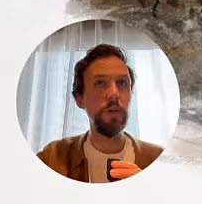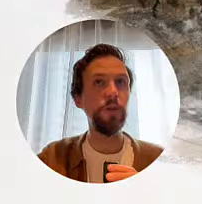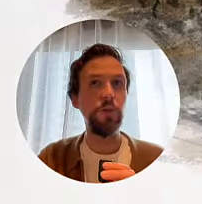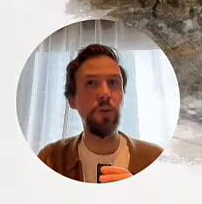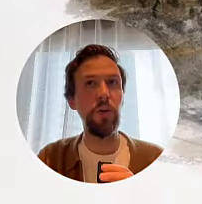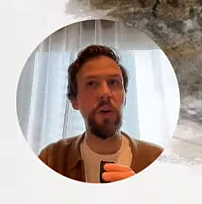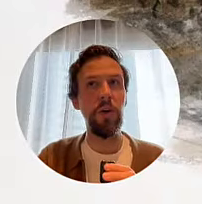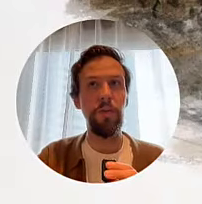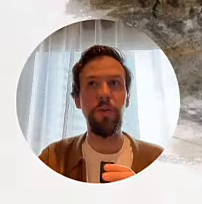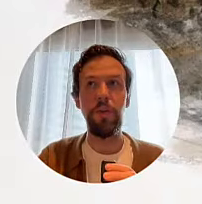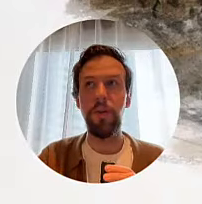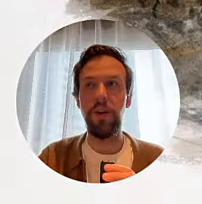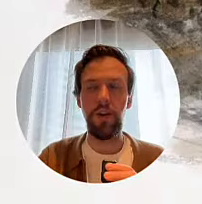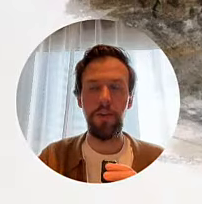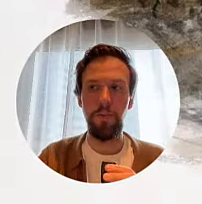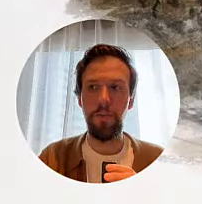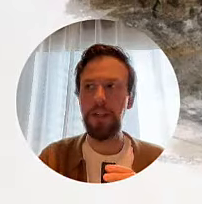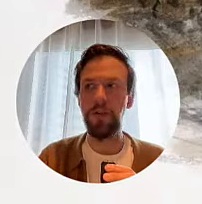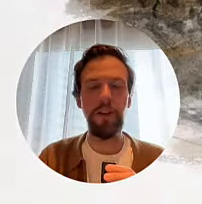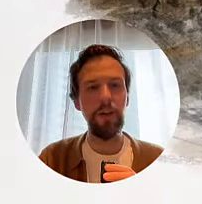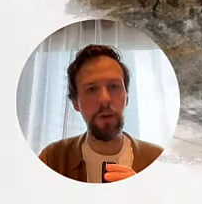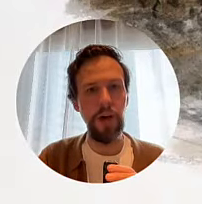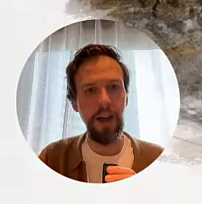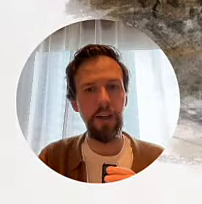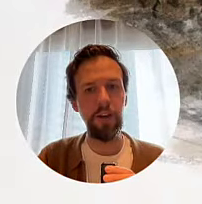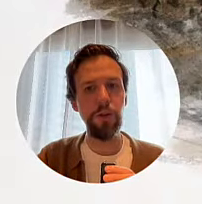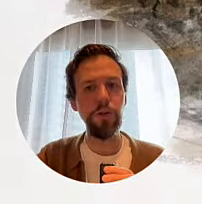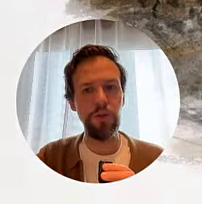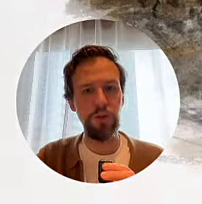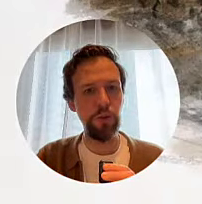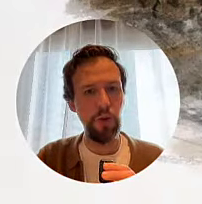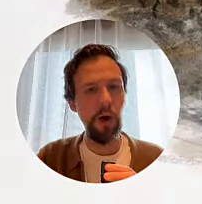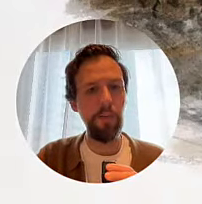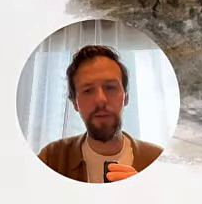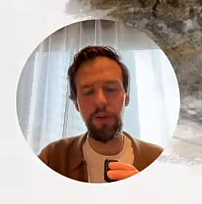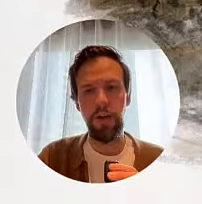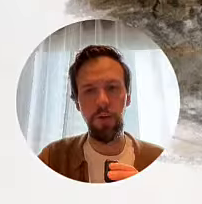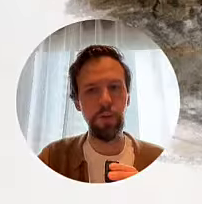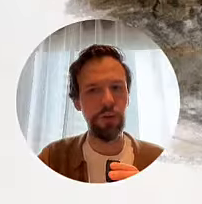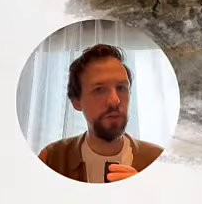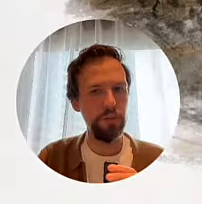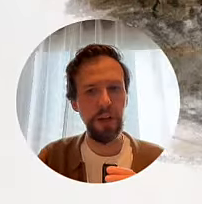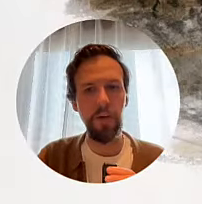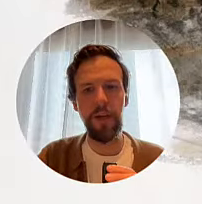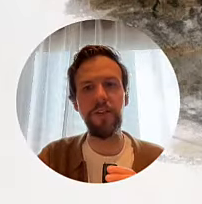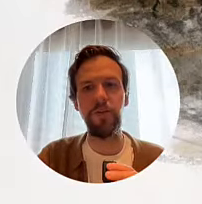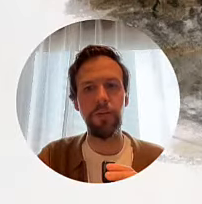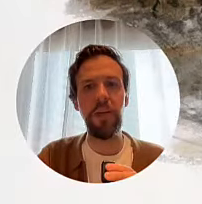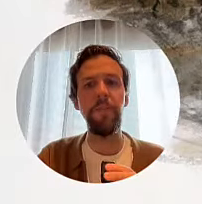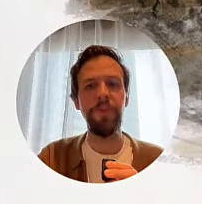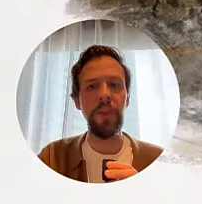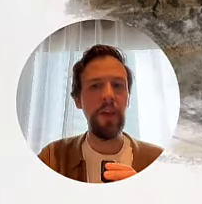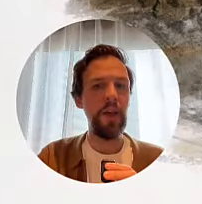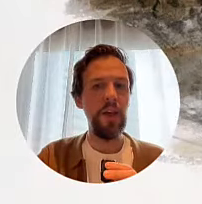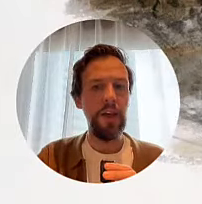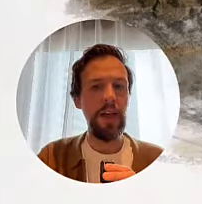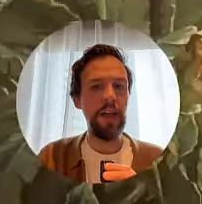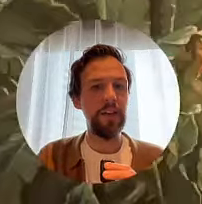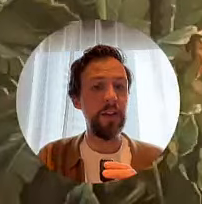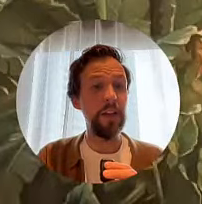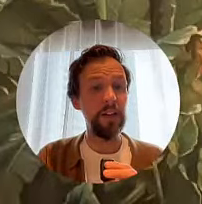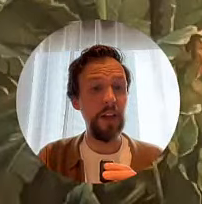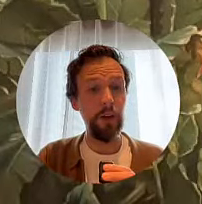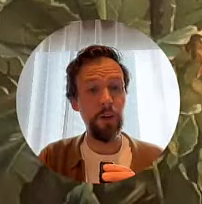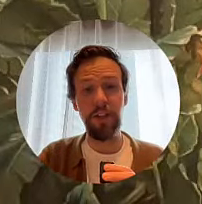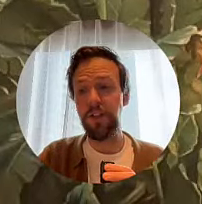very close to a piece of land where I used to grow up, which was pretty amazing for me.